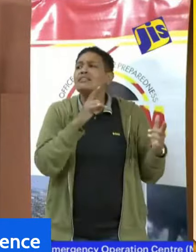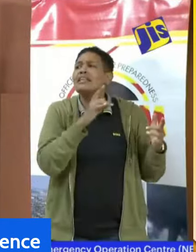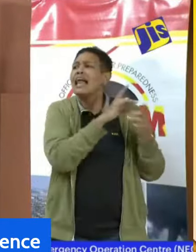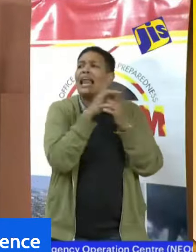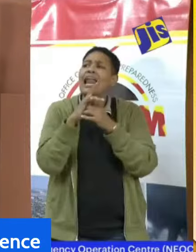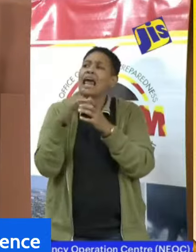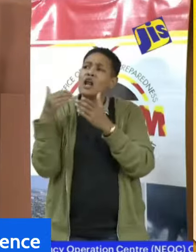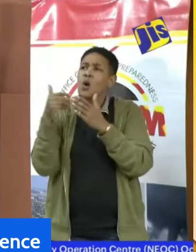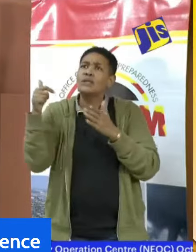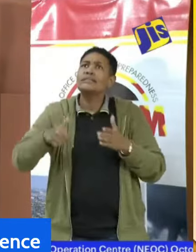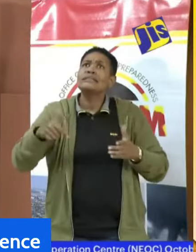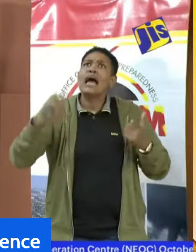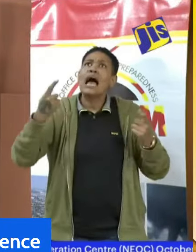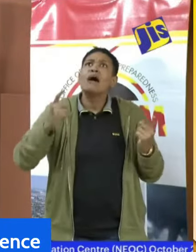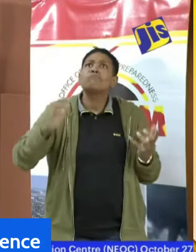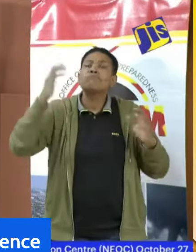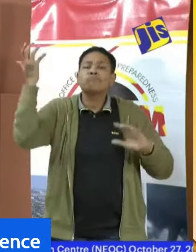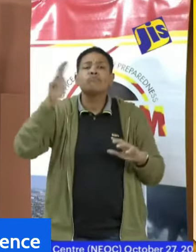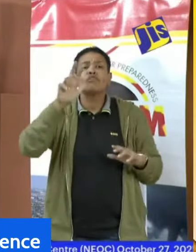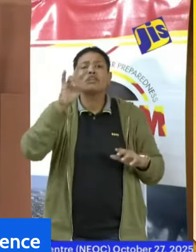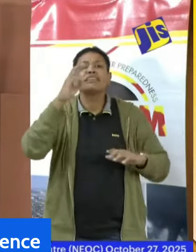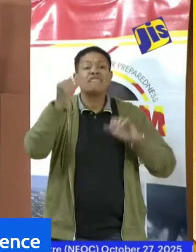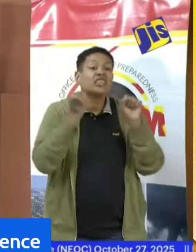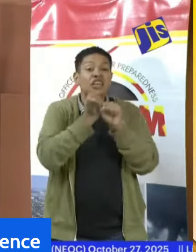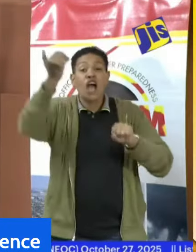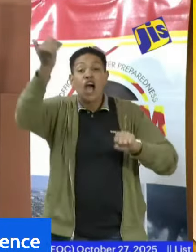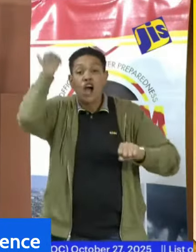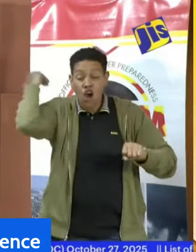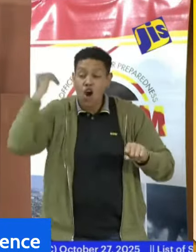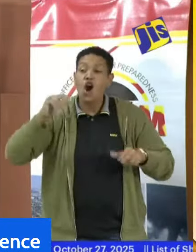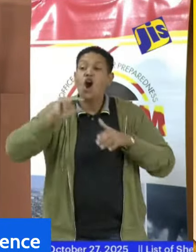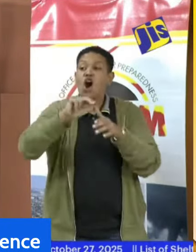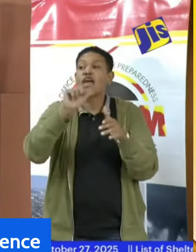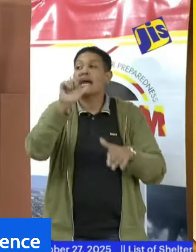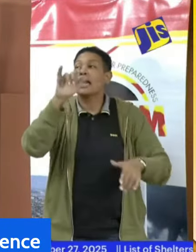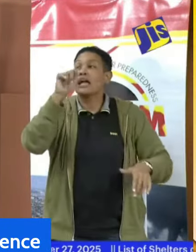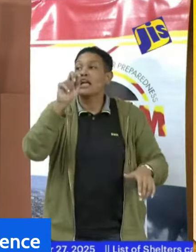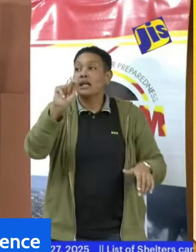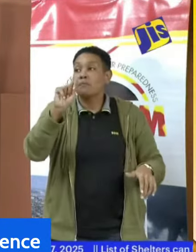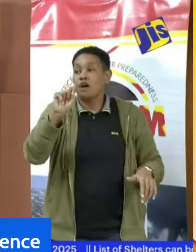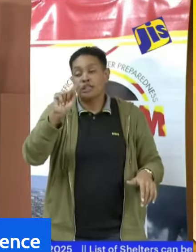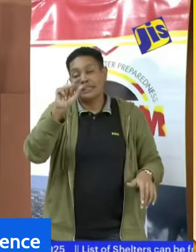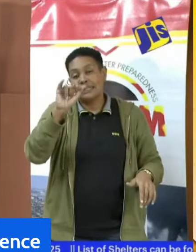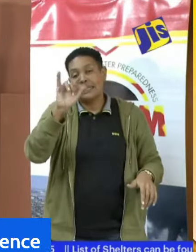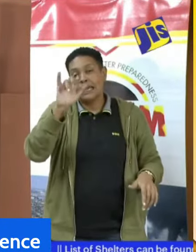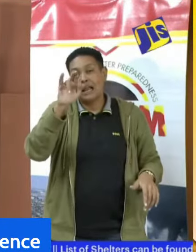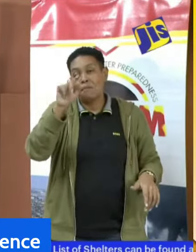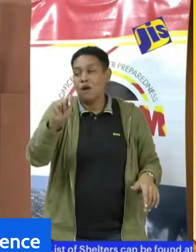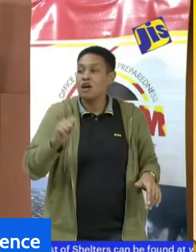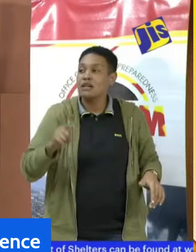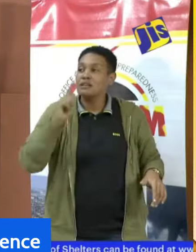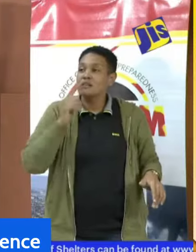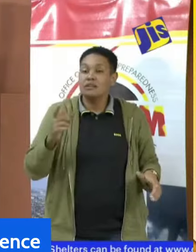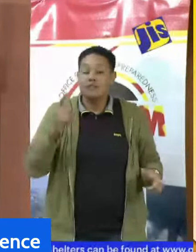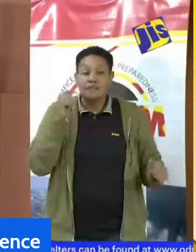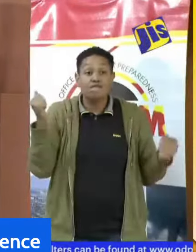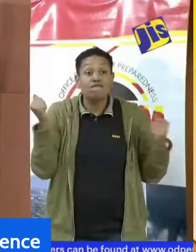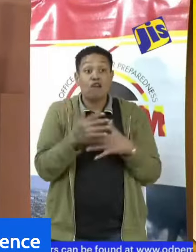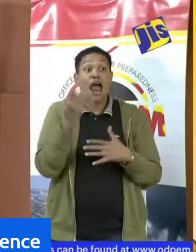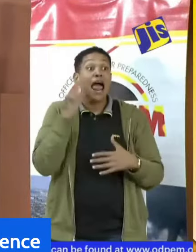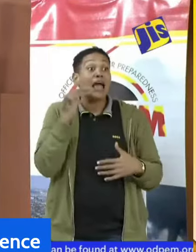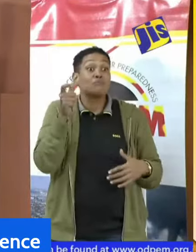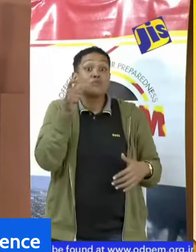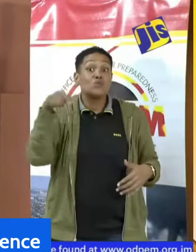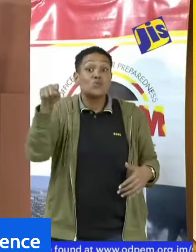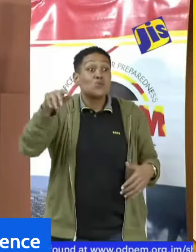close to this one is 37 years ago, Hurricane Gilbert. And it is a frightening experience for those who have